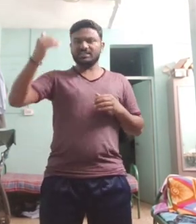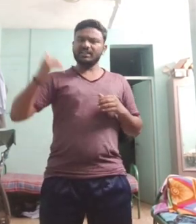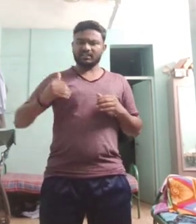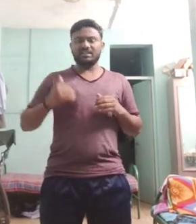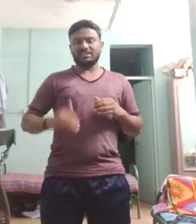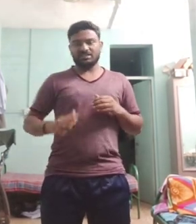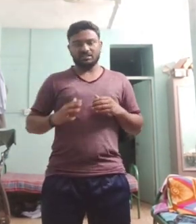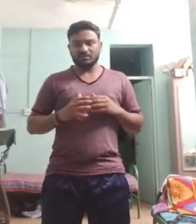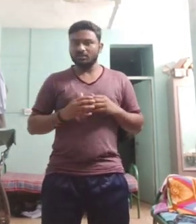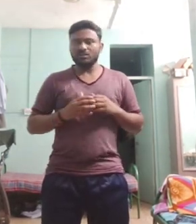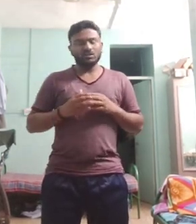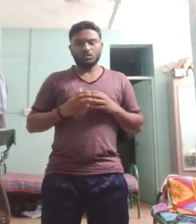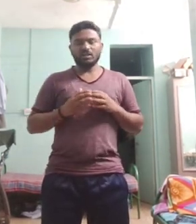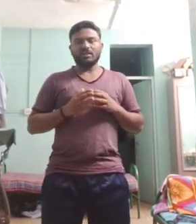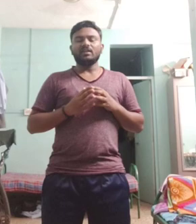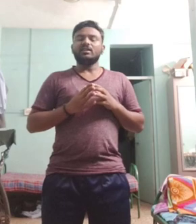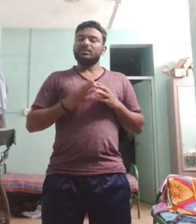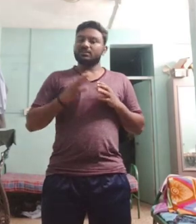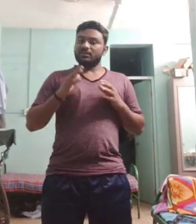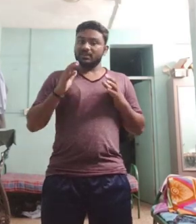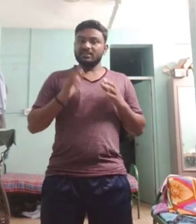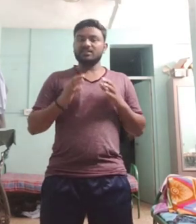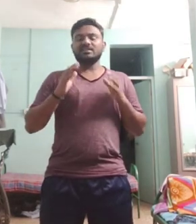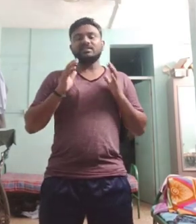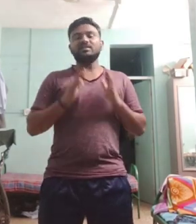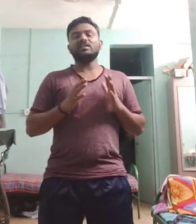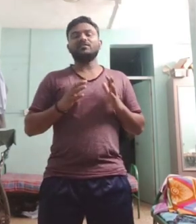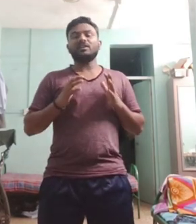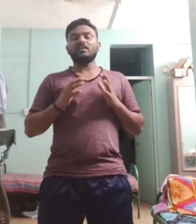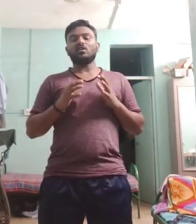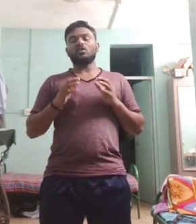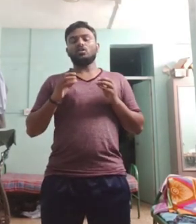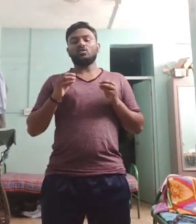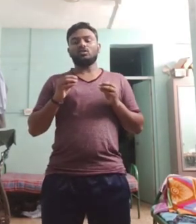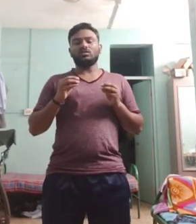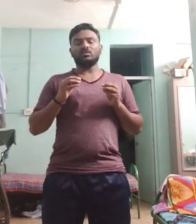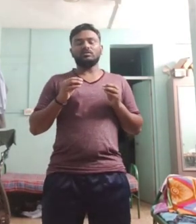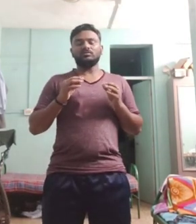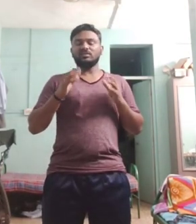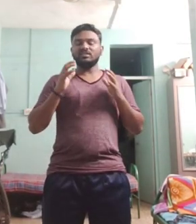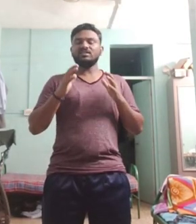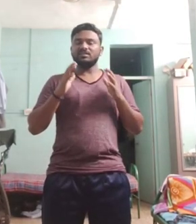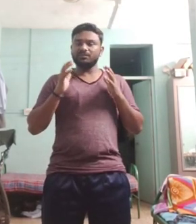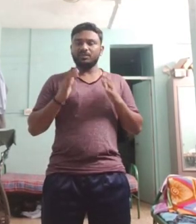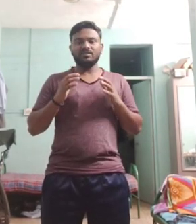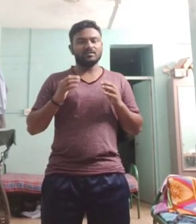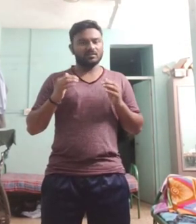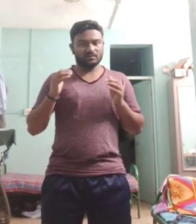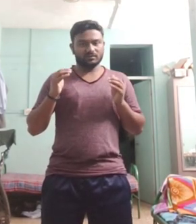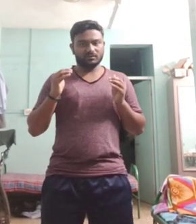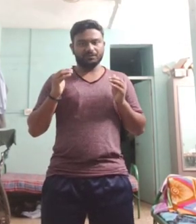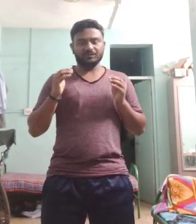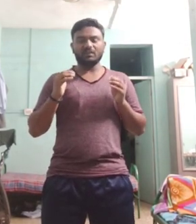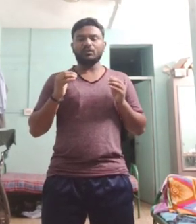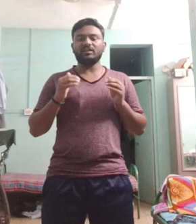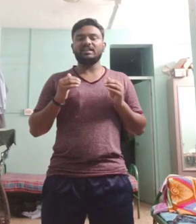that condition. Okay, this is the similar way, or this is the simple what we can